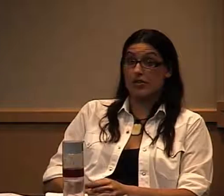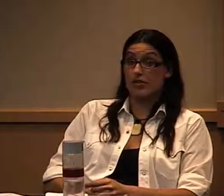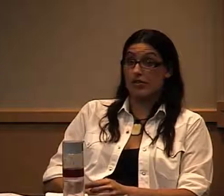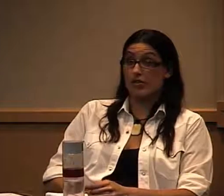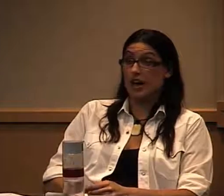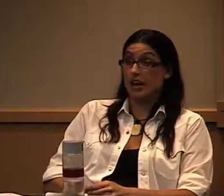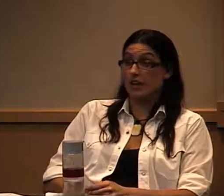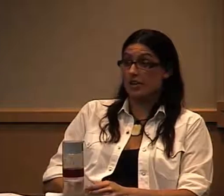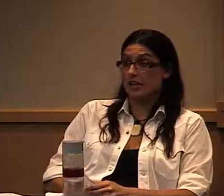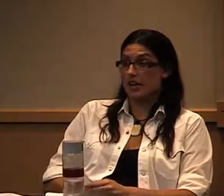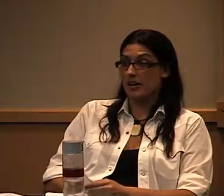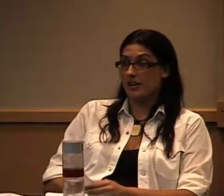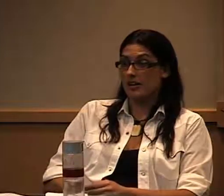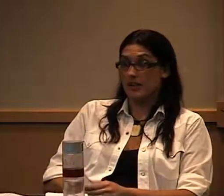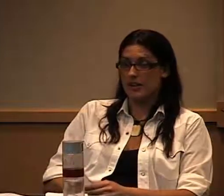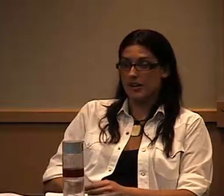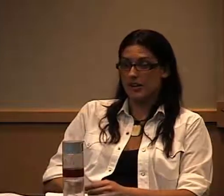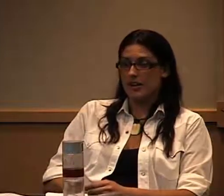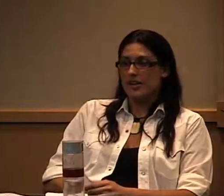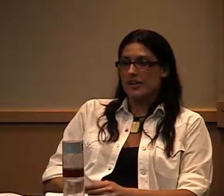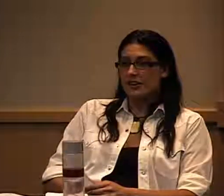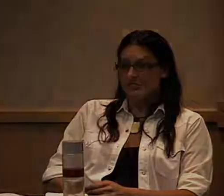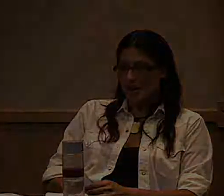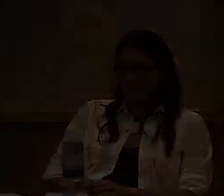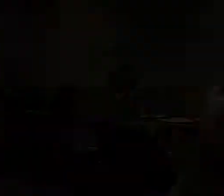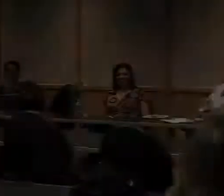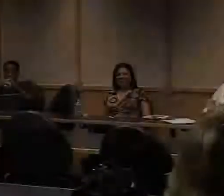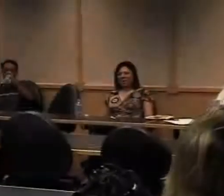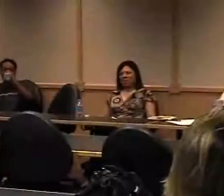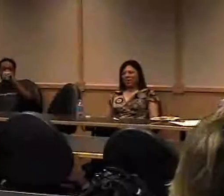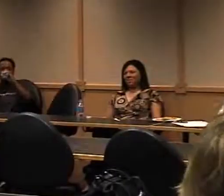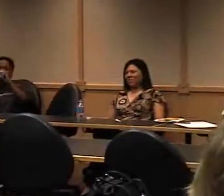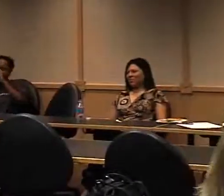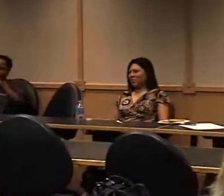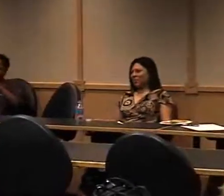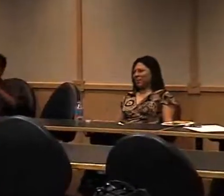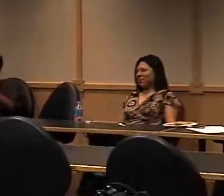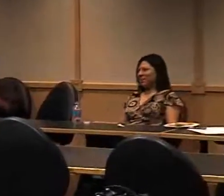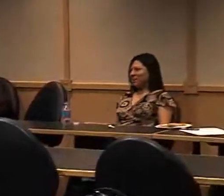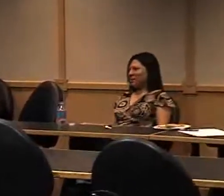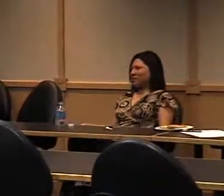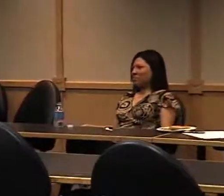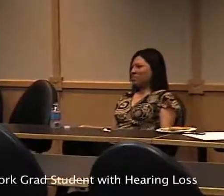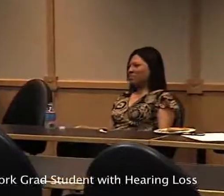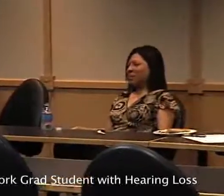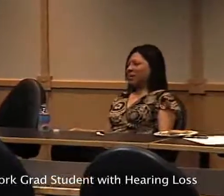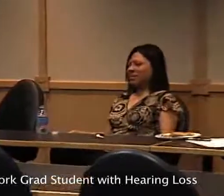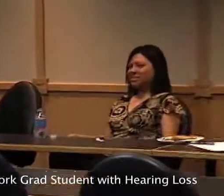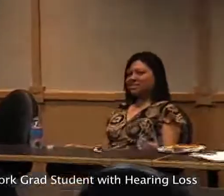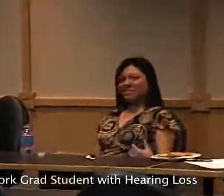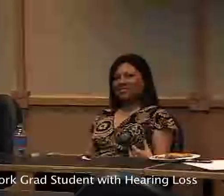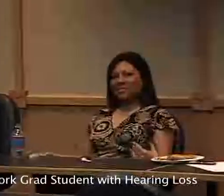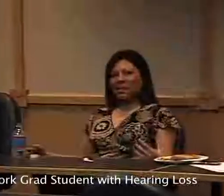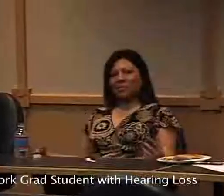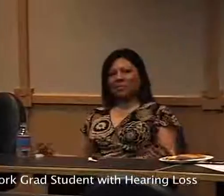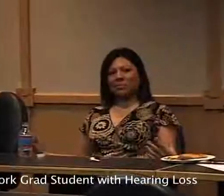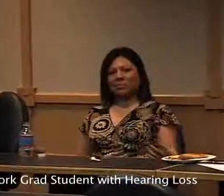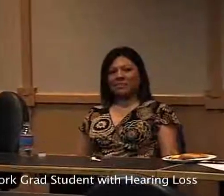you're fine and you're not dealing with stuff. I'm hard of hearing, but, you know, people mistake